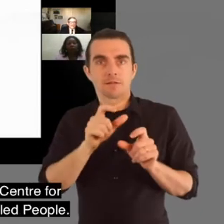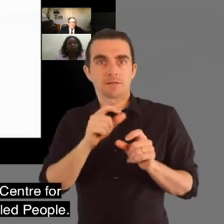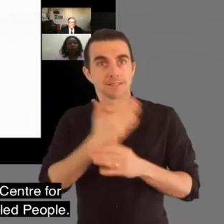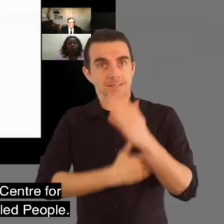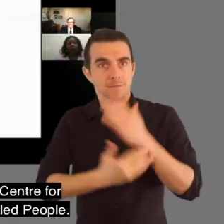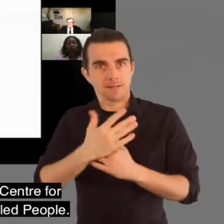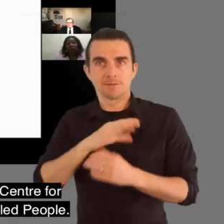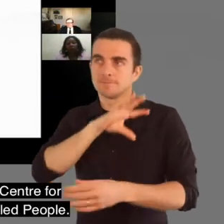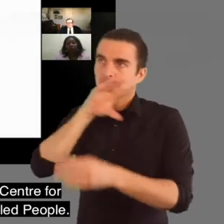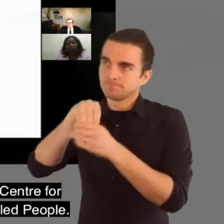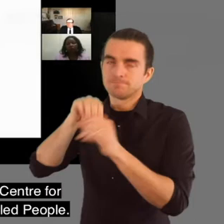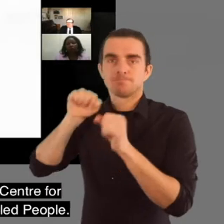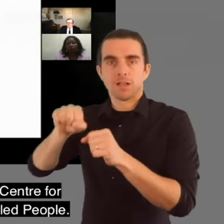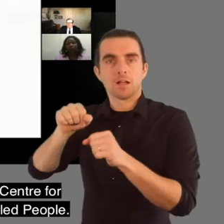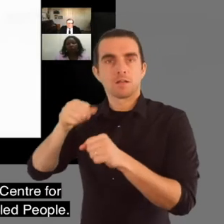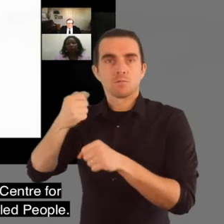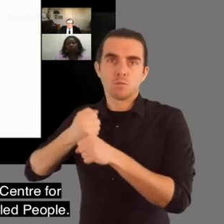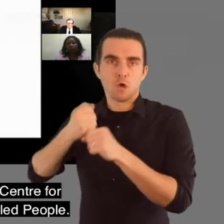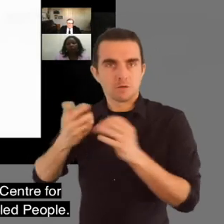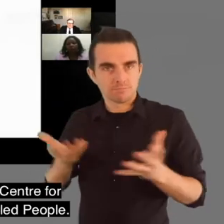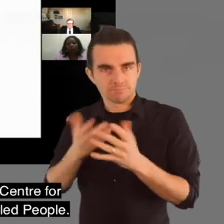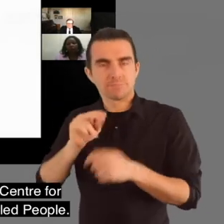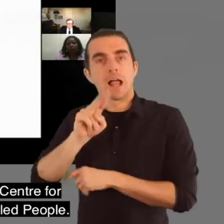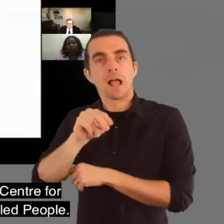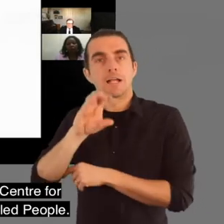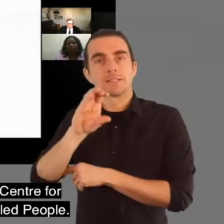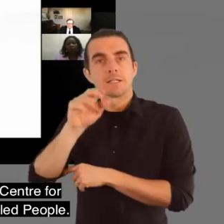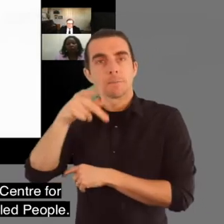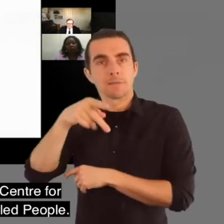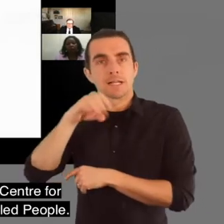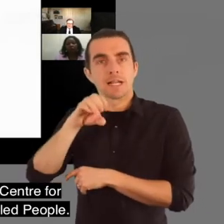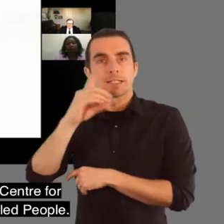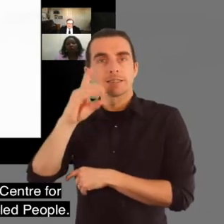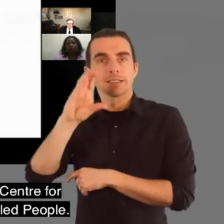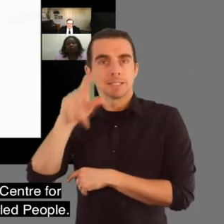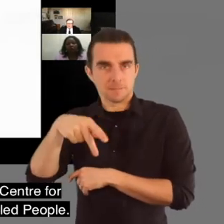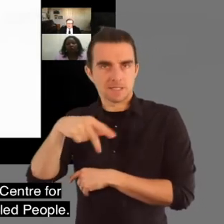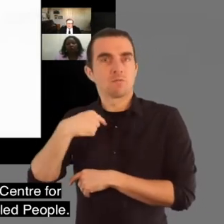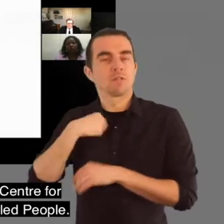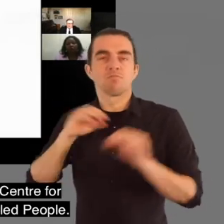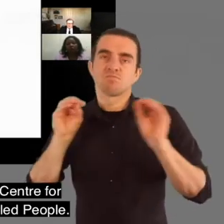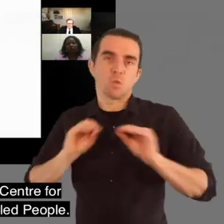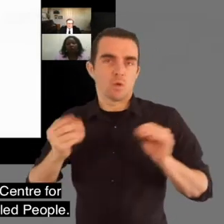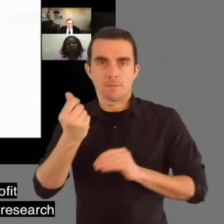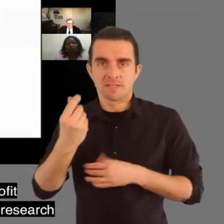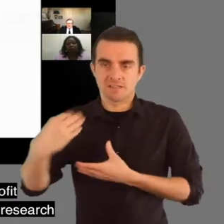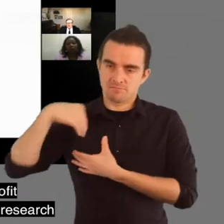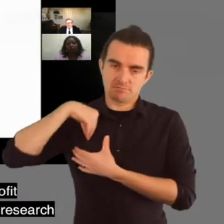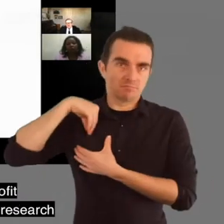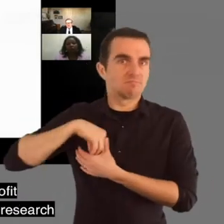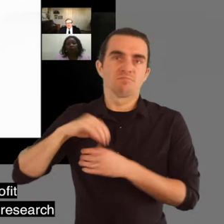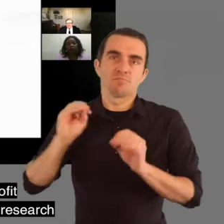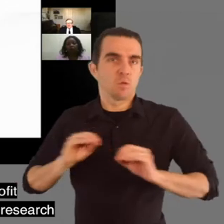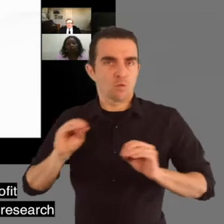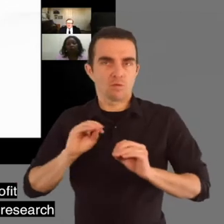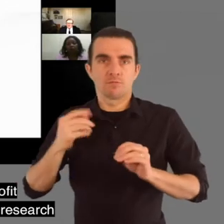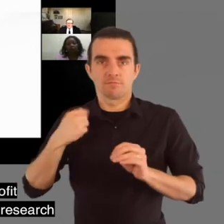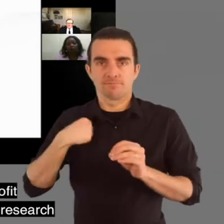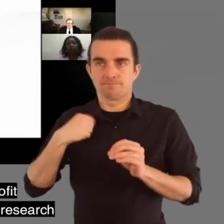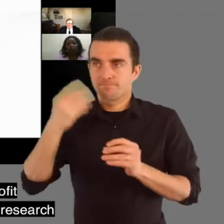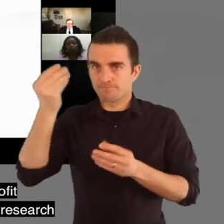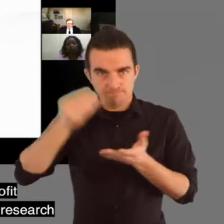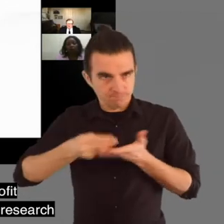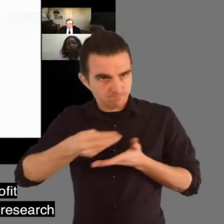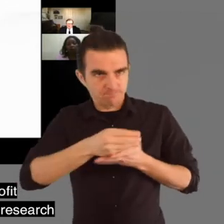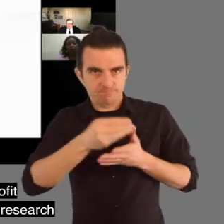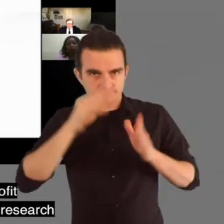Executive Director of National Centre for Promotion of Employment for Disabled People, NCPEDP. We are a